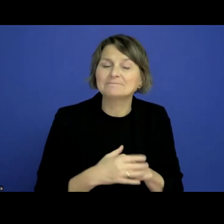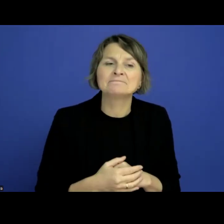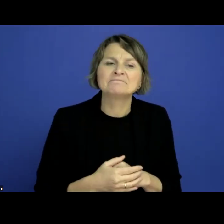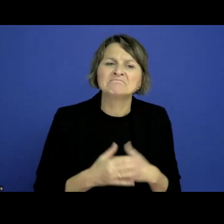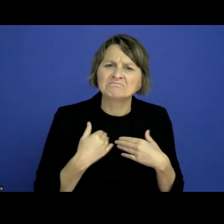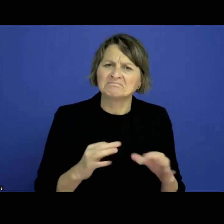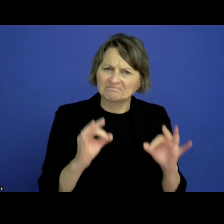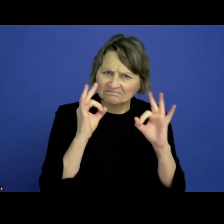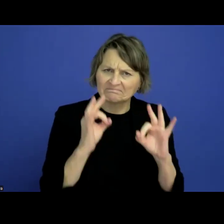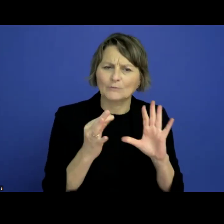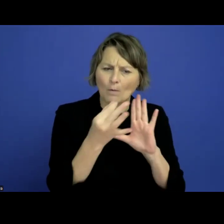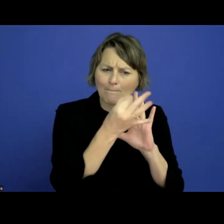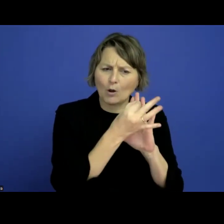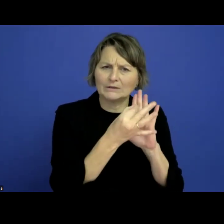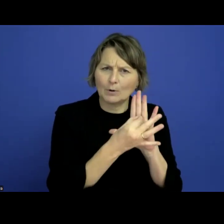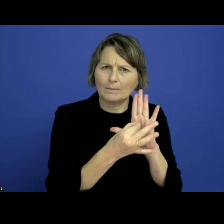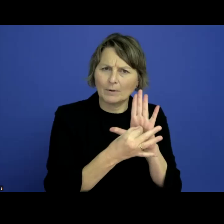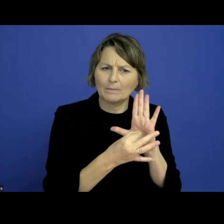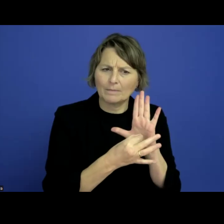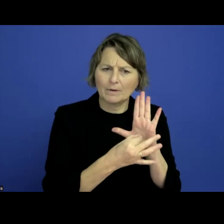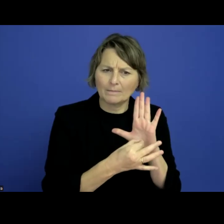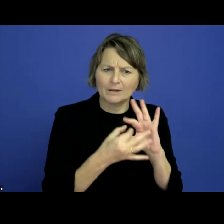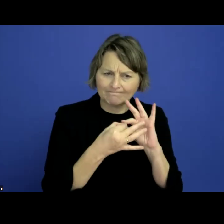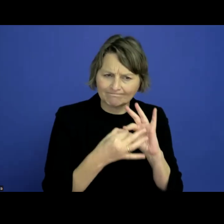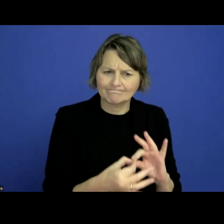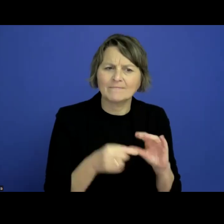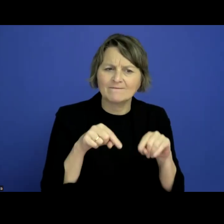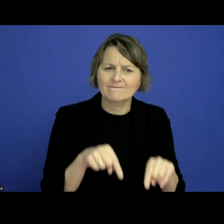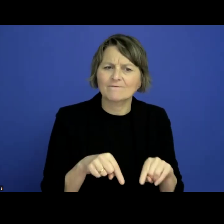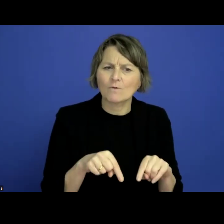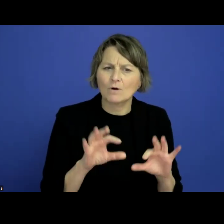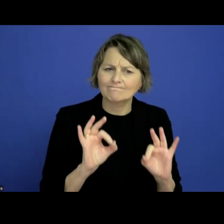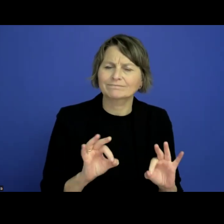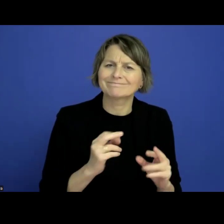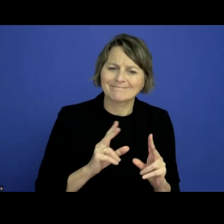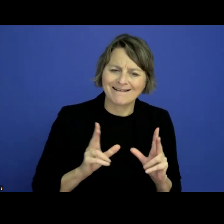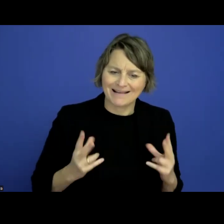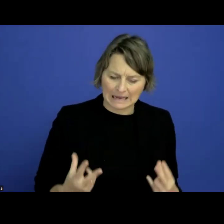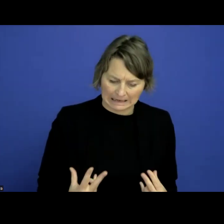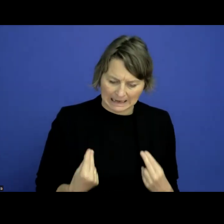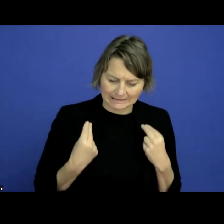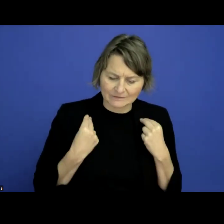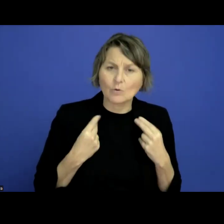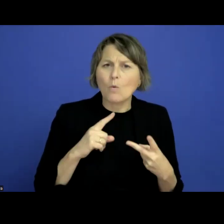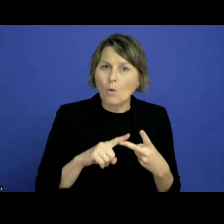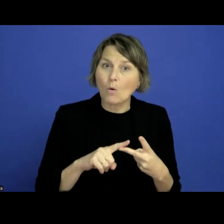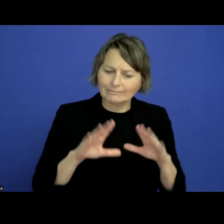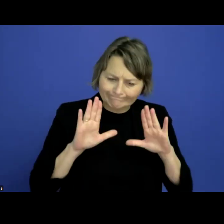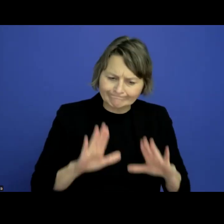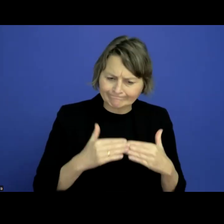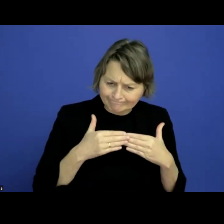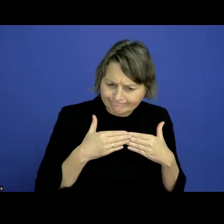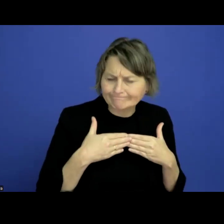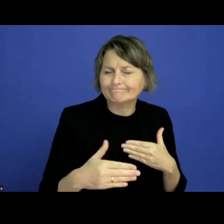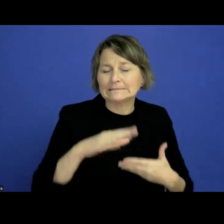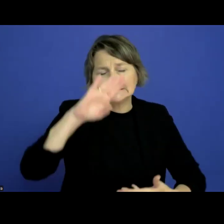policy on cancer and chronic disease, or, for example, also on violence, with a